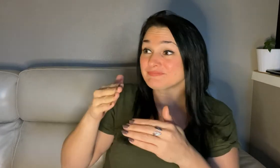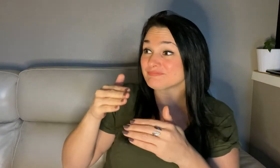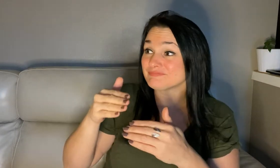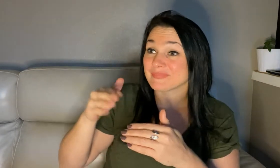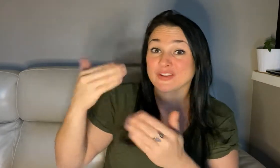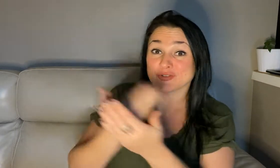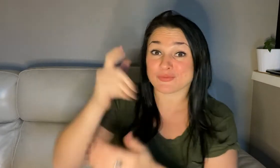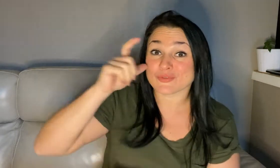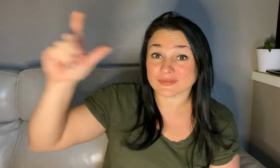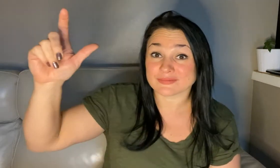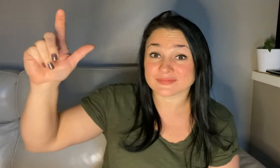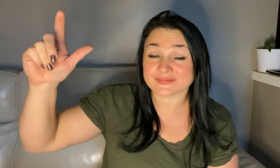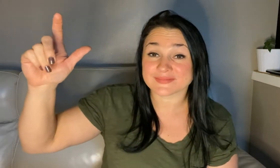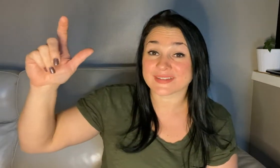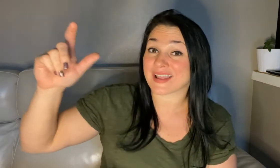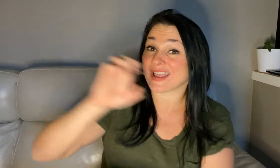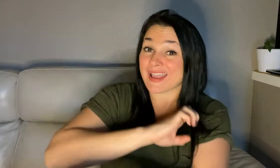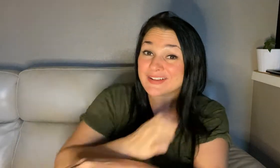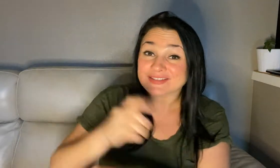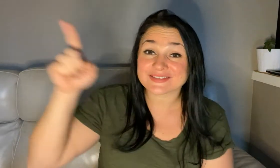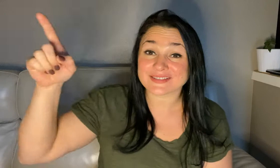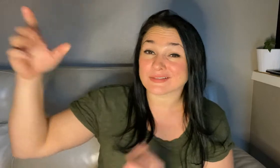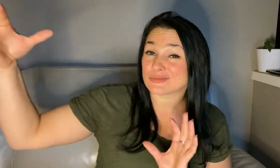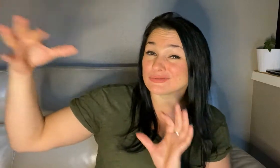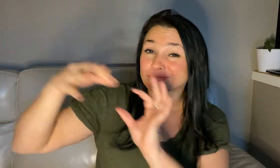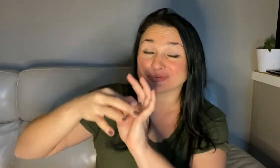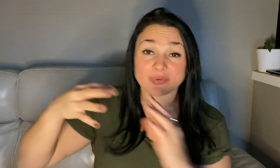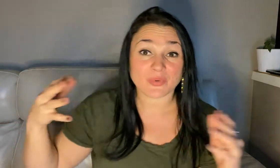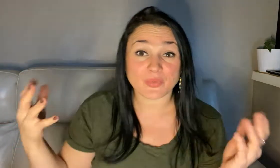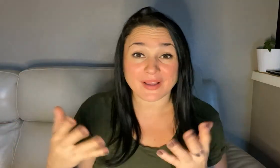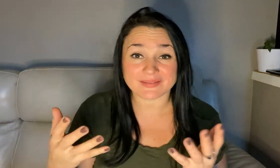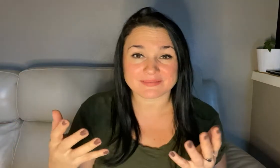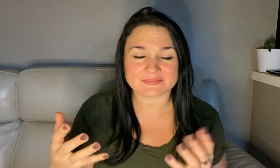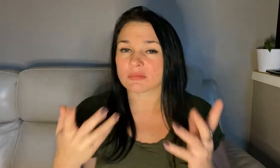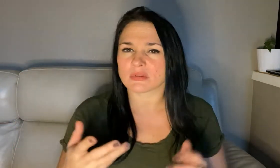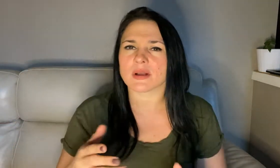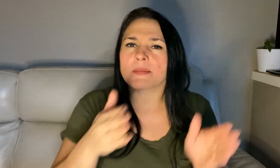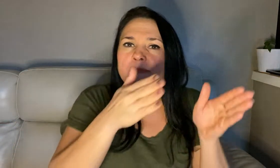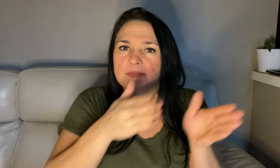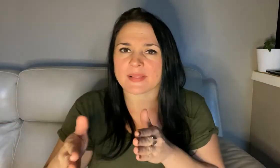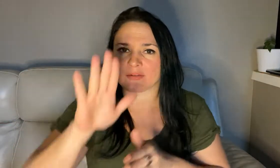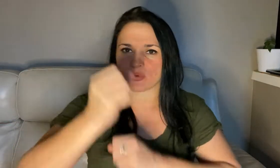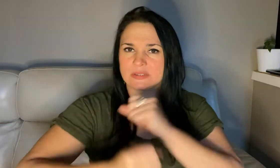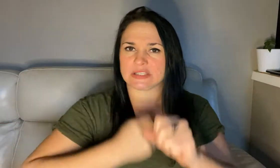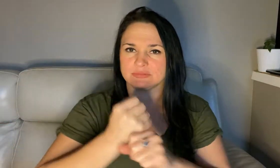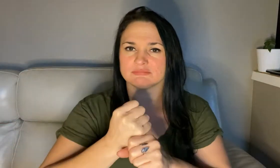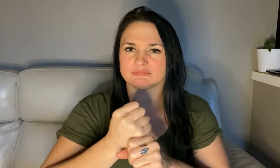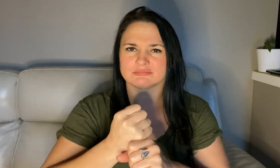life? Like with this new moon, the energy from it, as it should match up